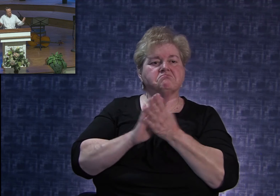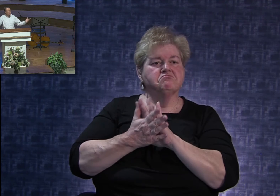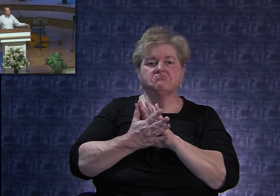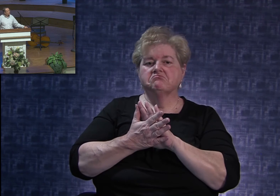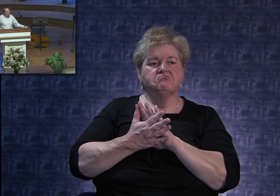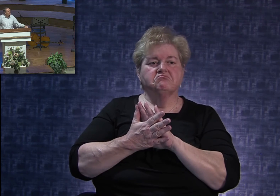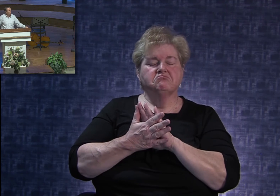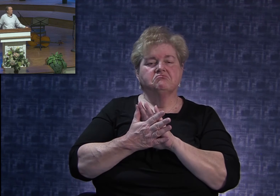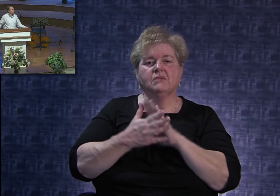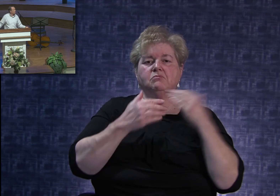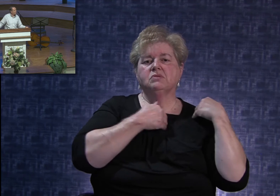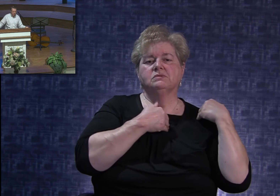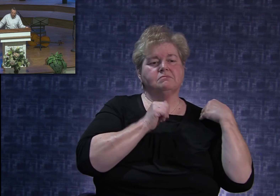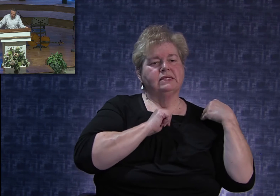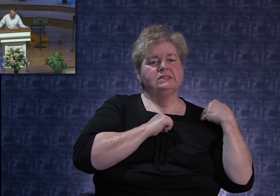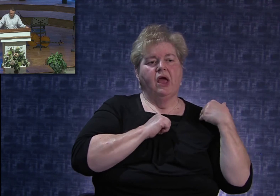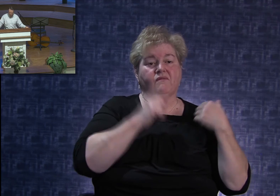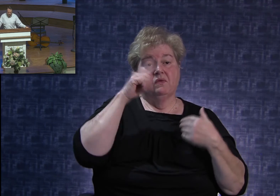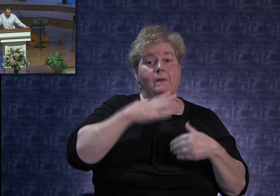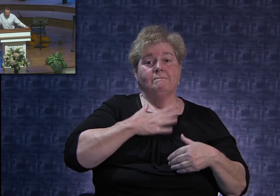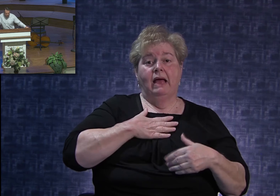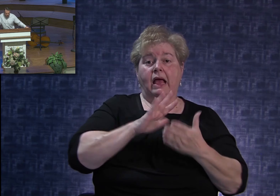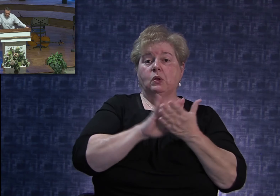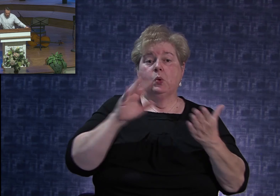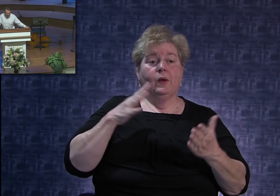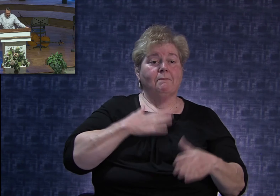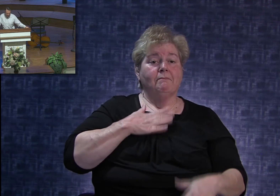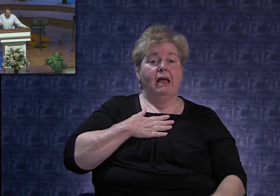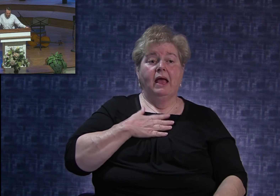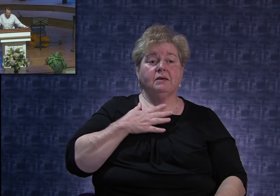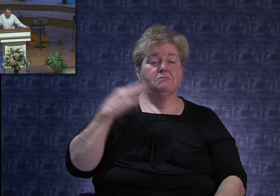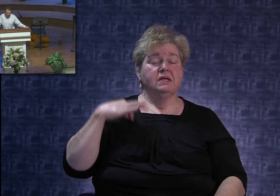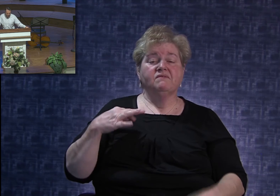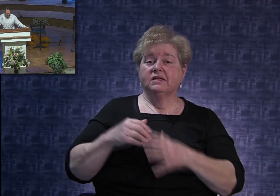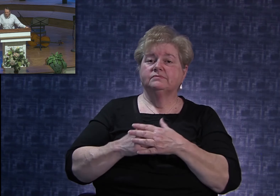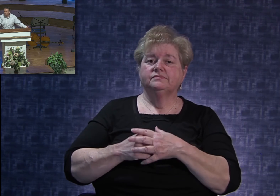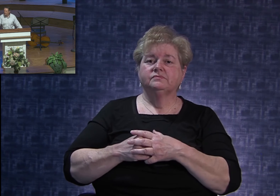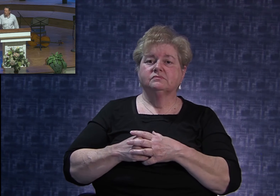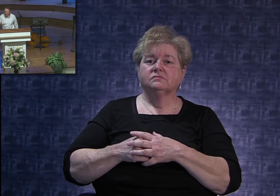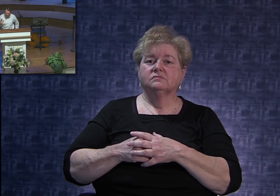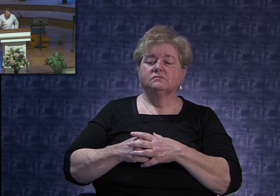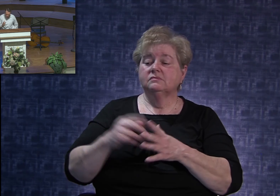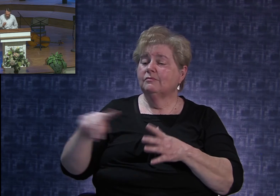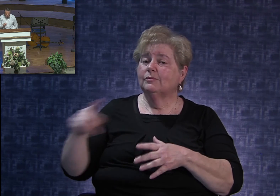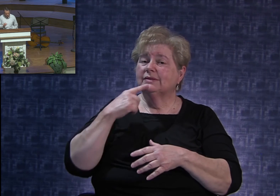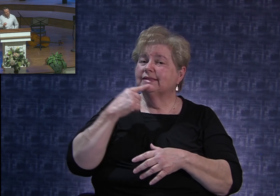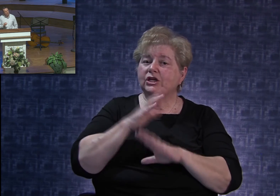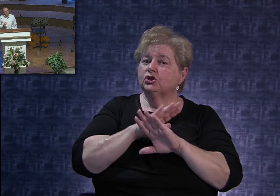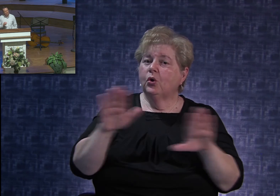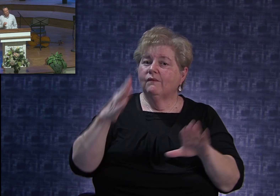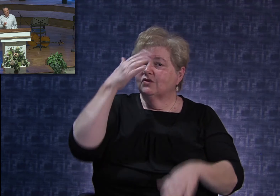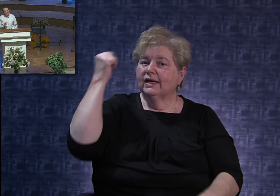do ministry for my own glory or for my own good in my own strength. But Paul says, don't ever